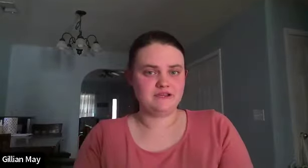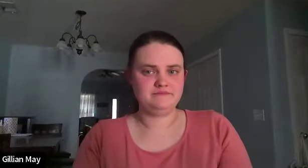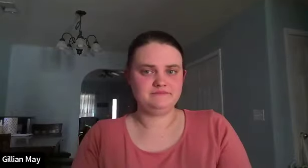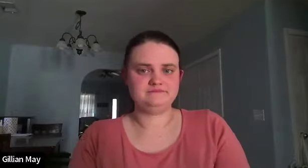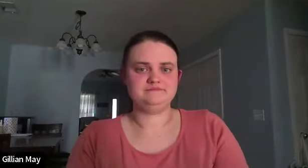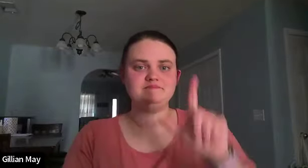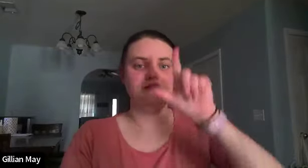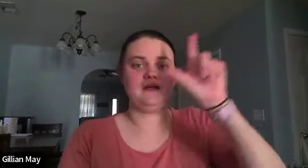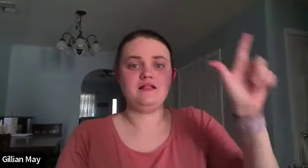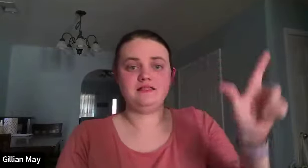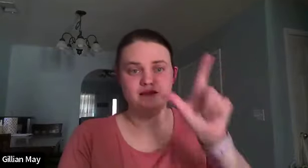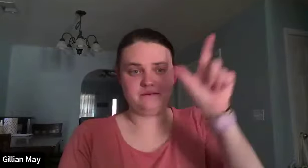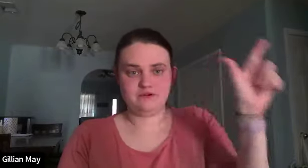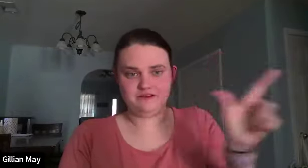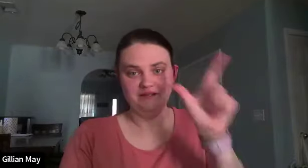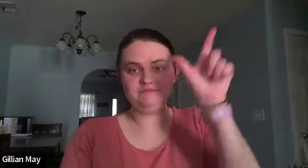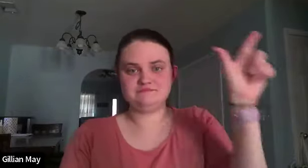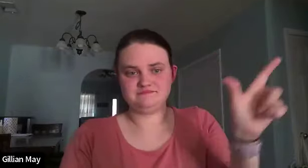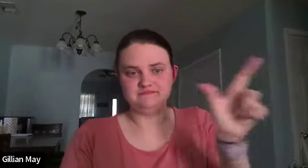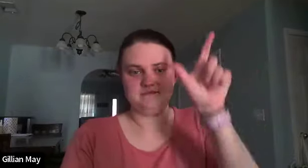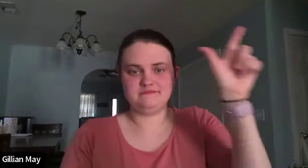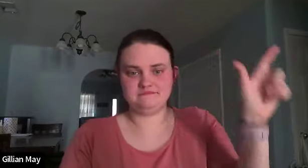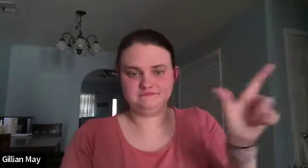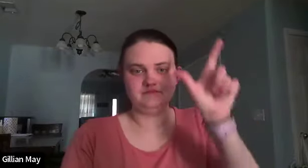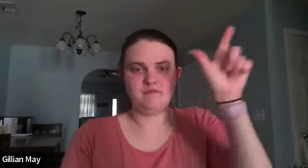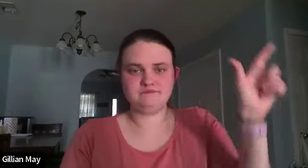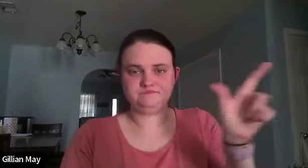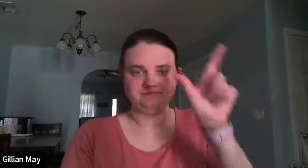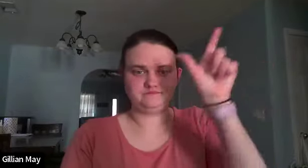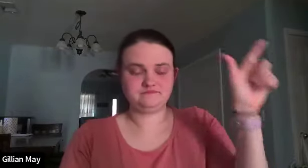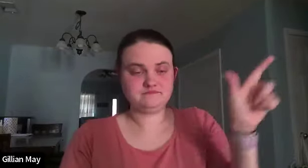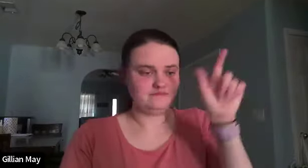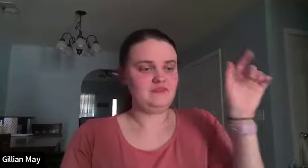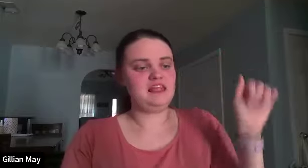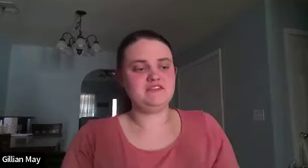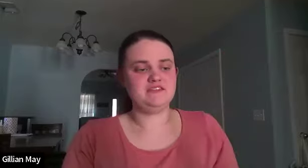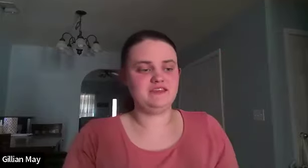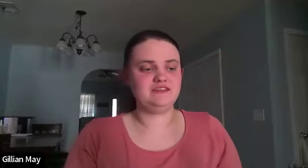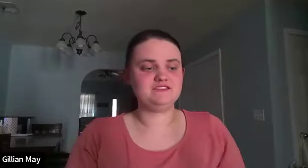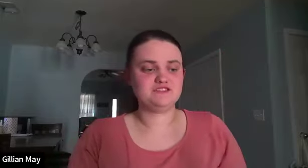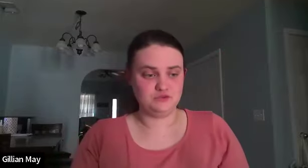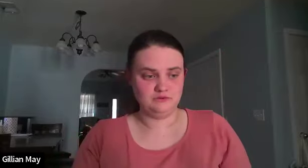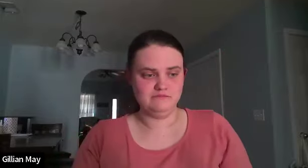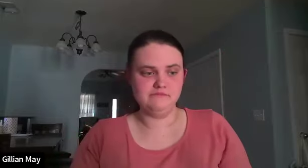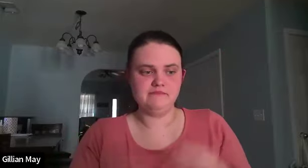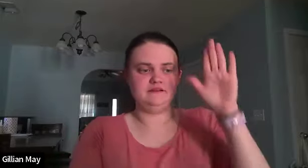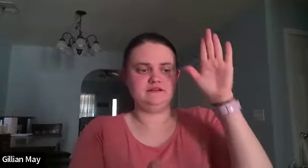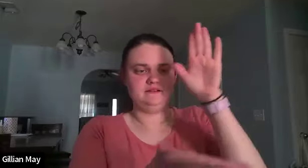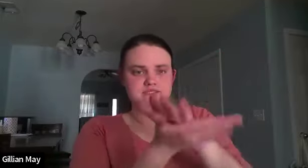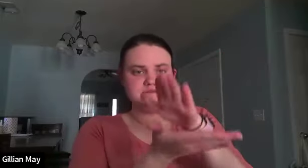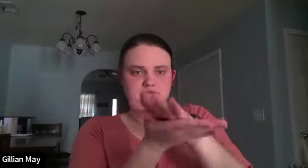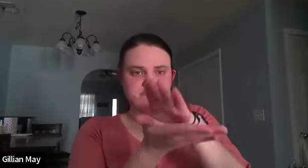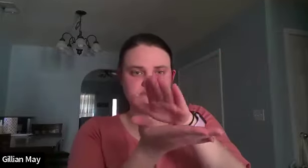library. Library. Mm-hmm. And then school.